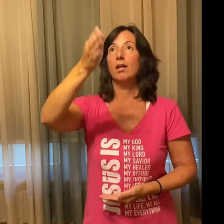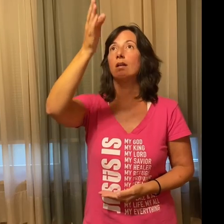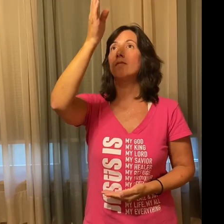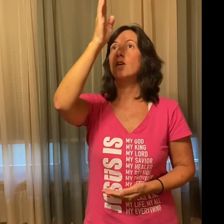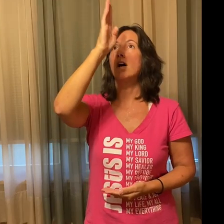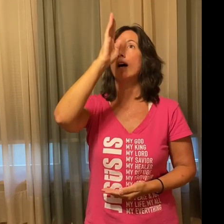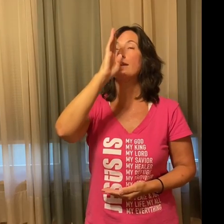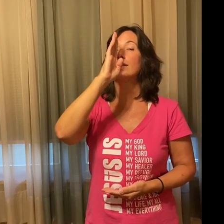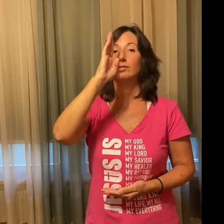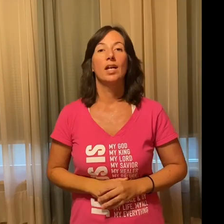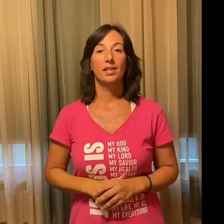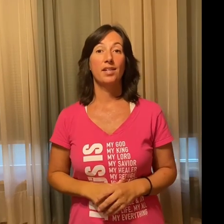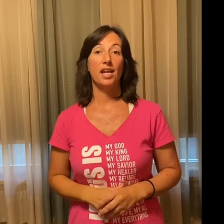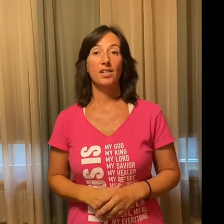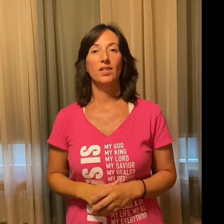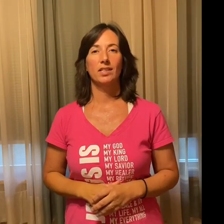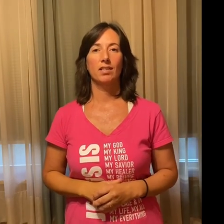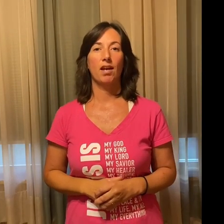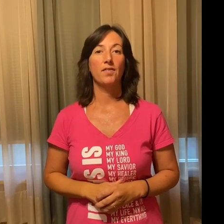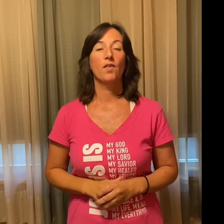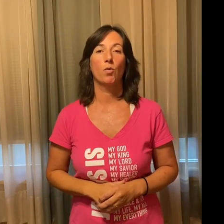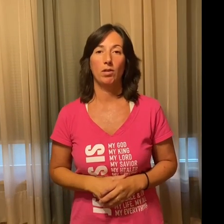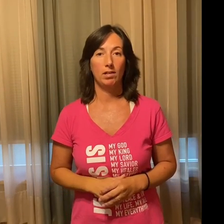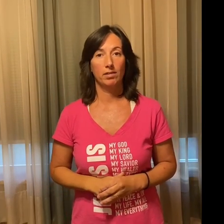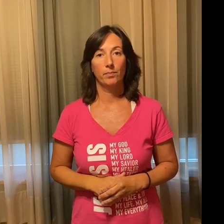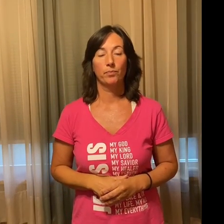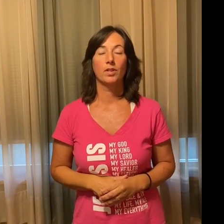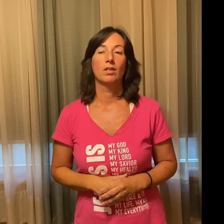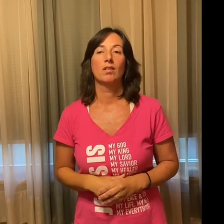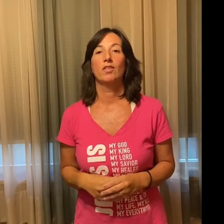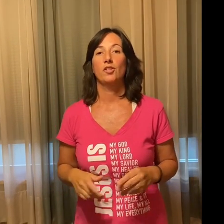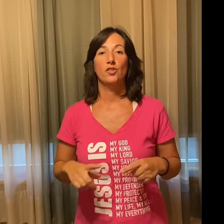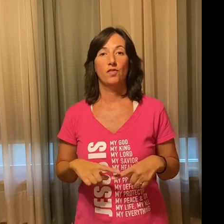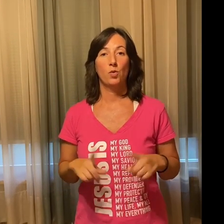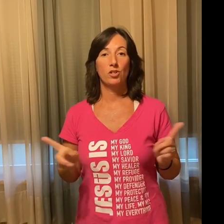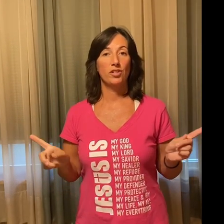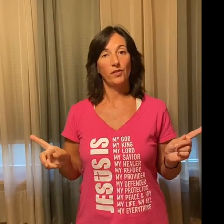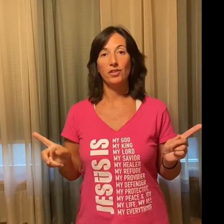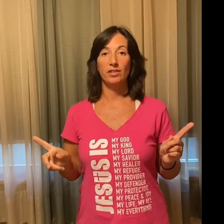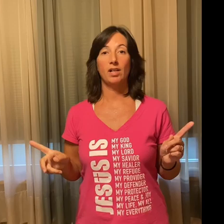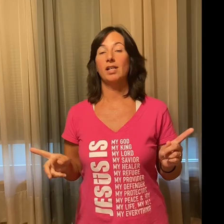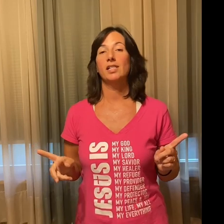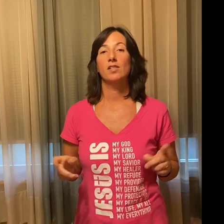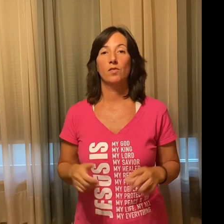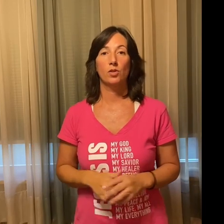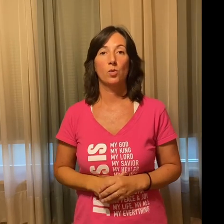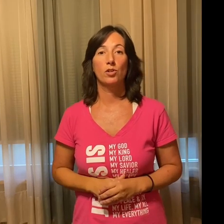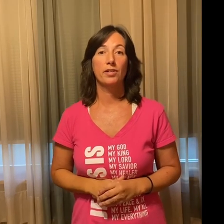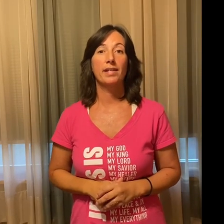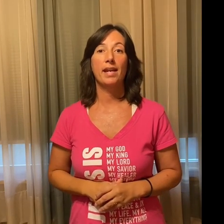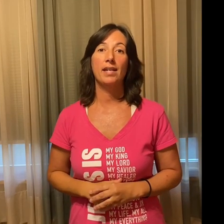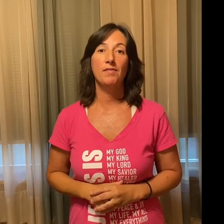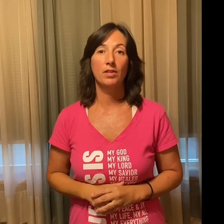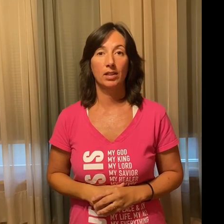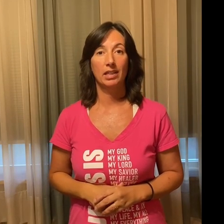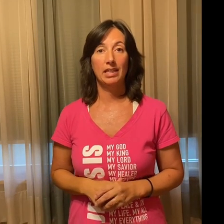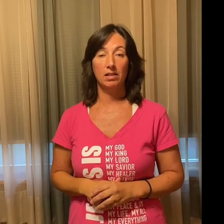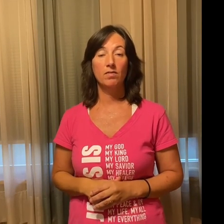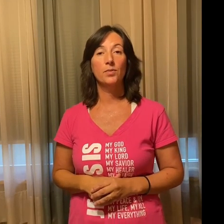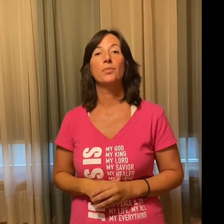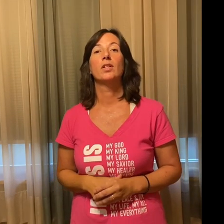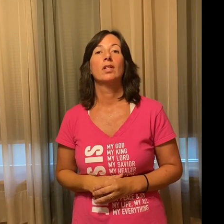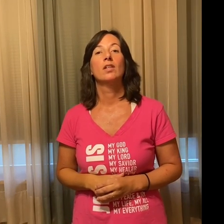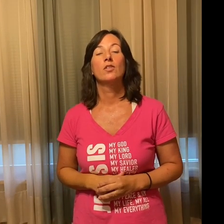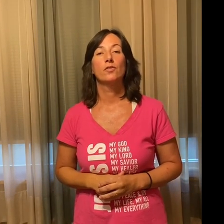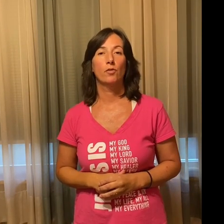Son of God gave his life for us. There's 4 different signs for the word gave,